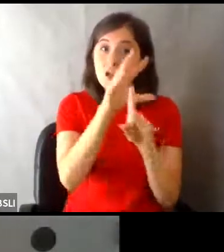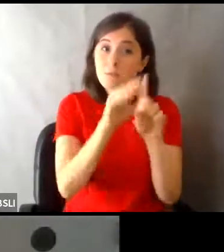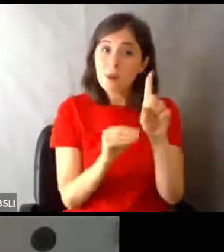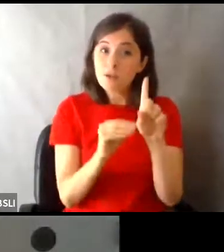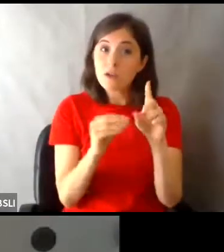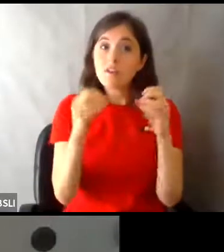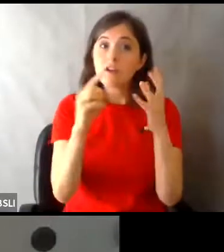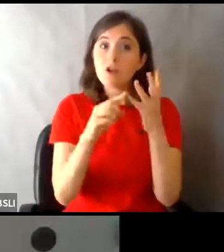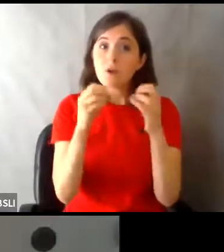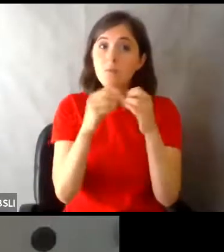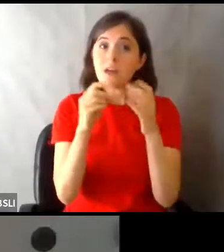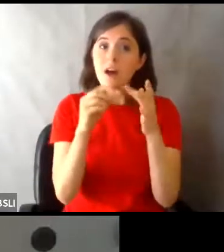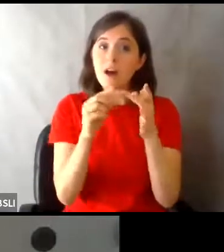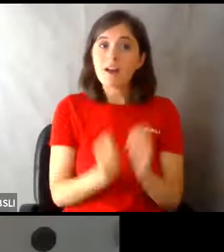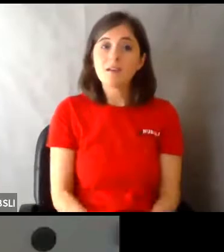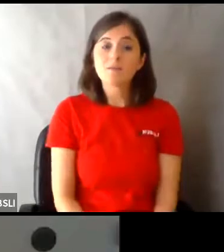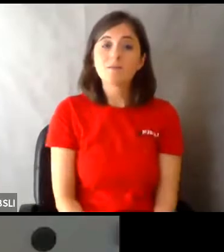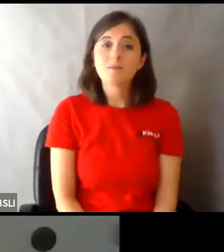UBI.